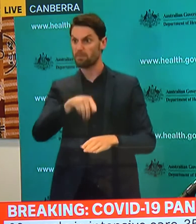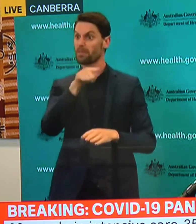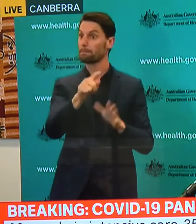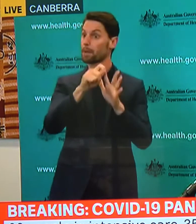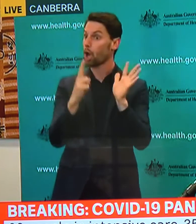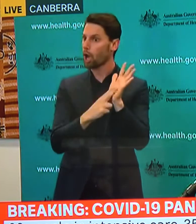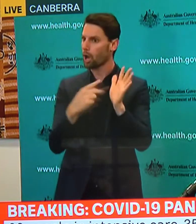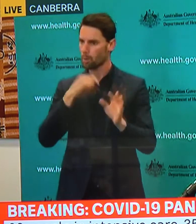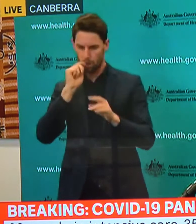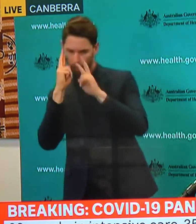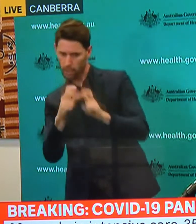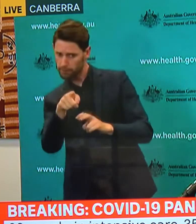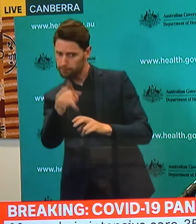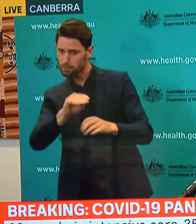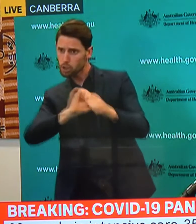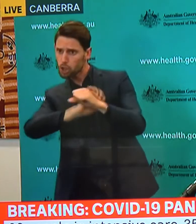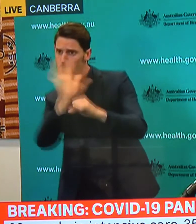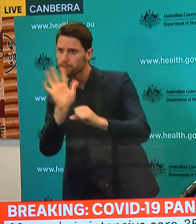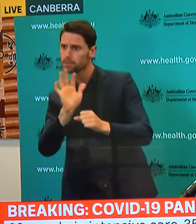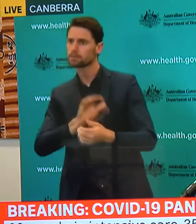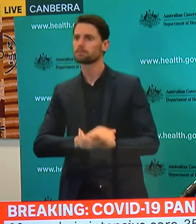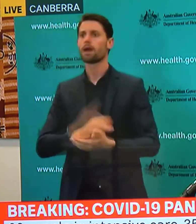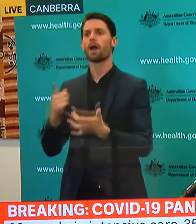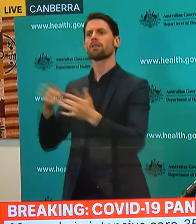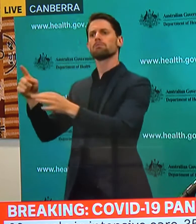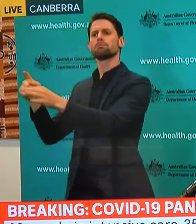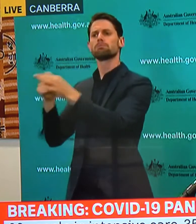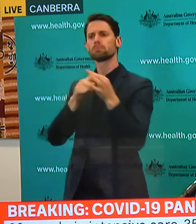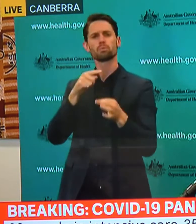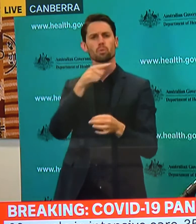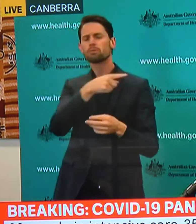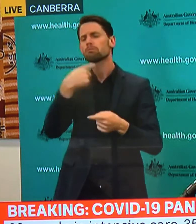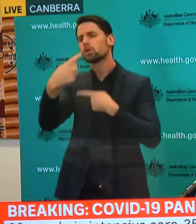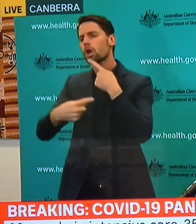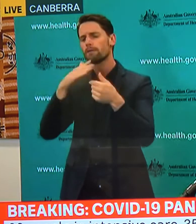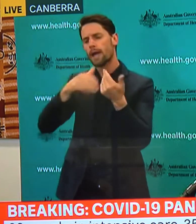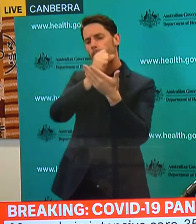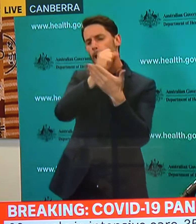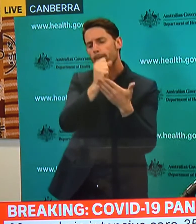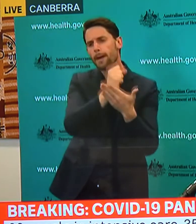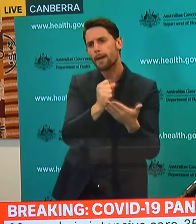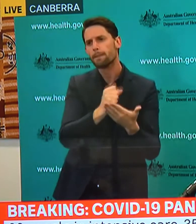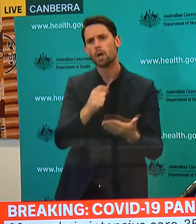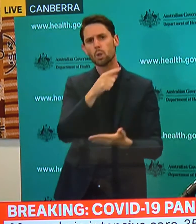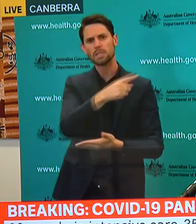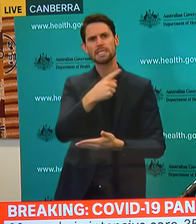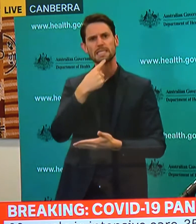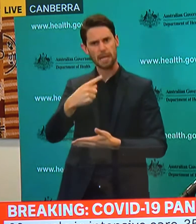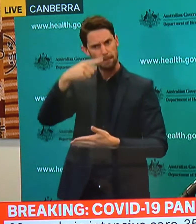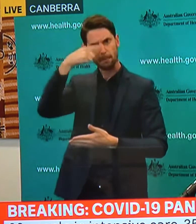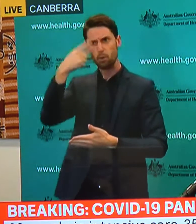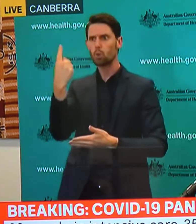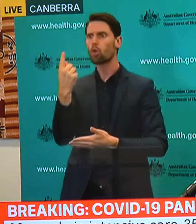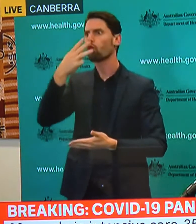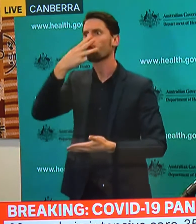know that. Professor Kelly, when you talked earlier about the statistics, you were talking about a group of people who were in